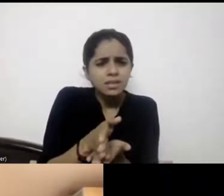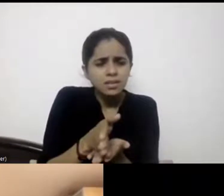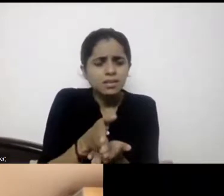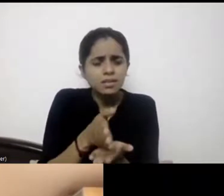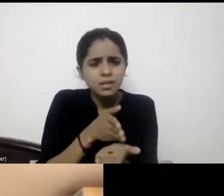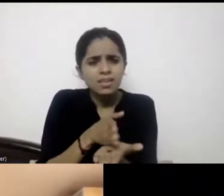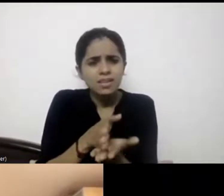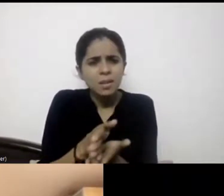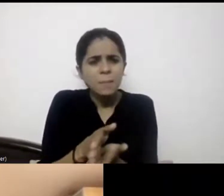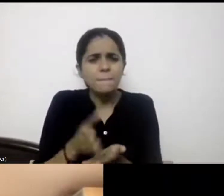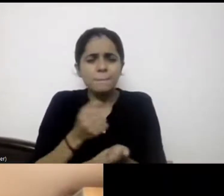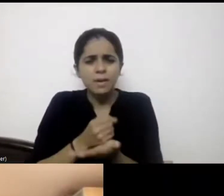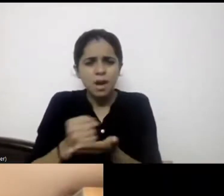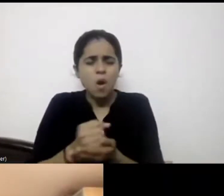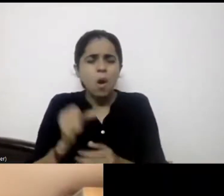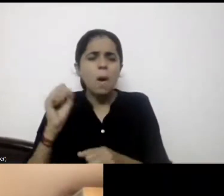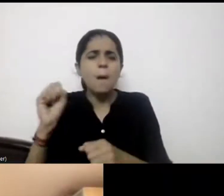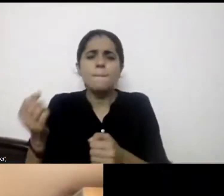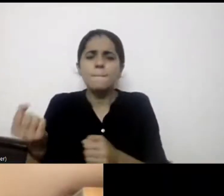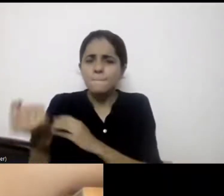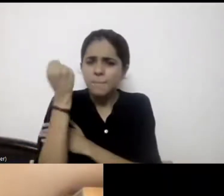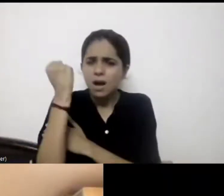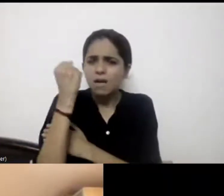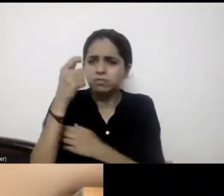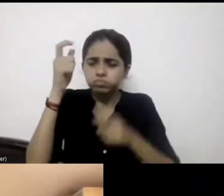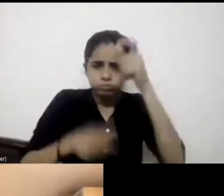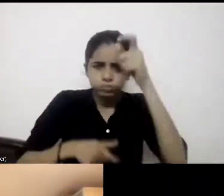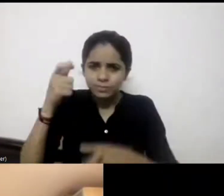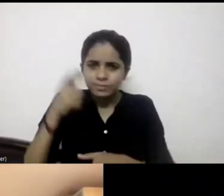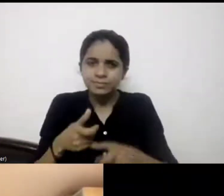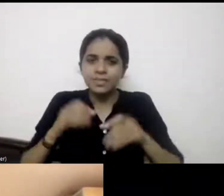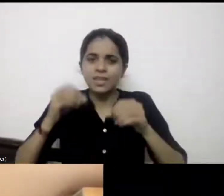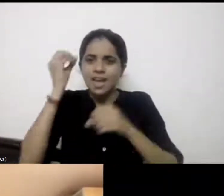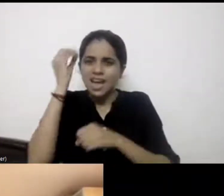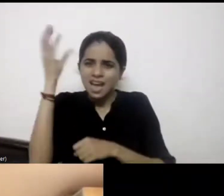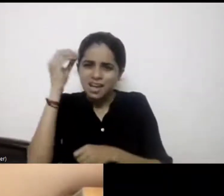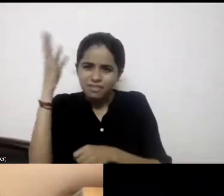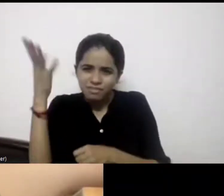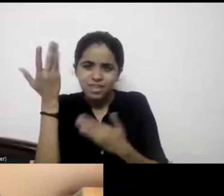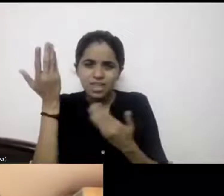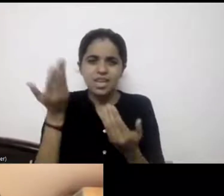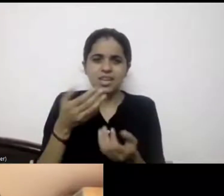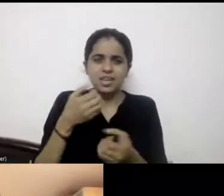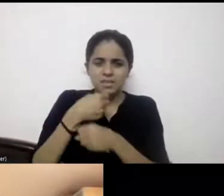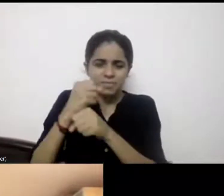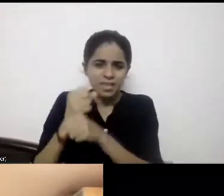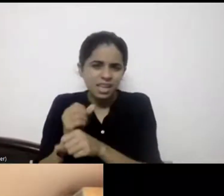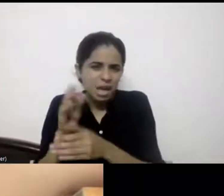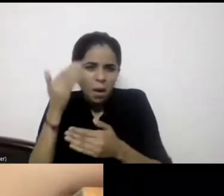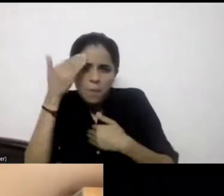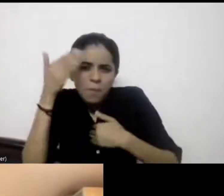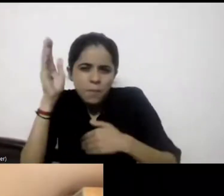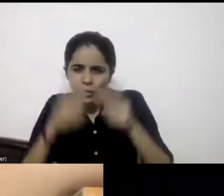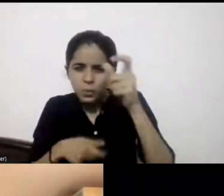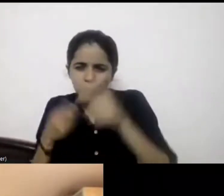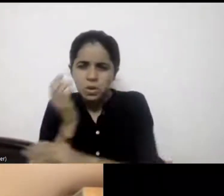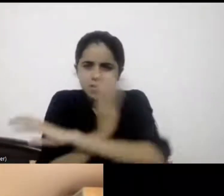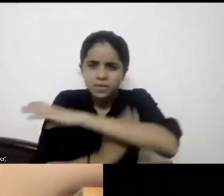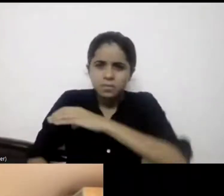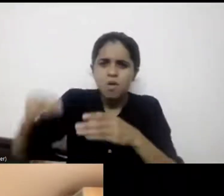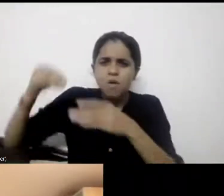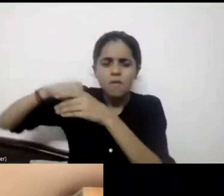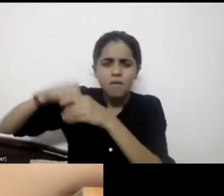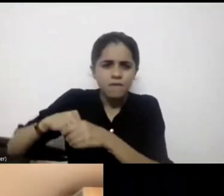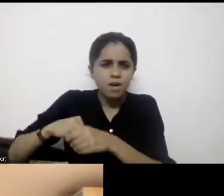the potential and power of reaching people and creating awareness and of that unlearning that you're saying. So